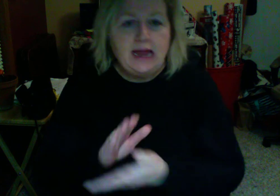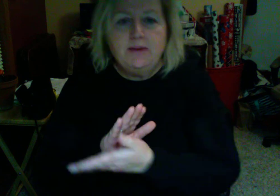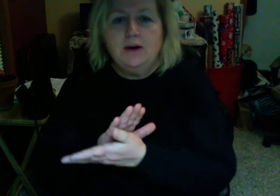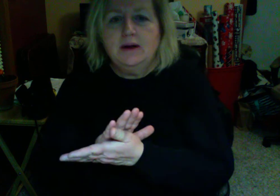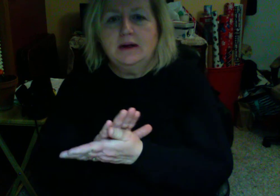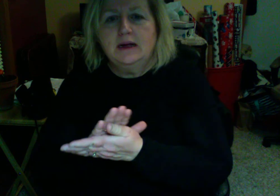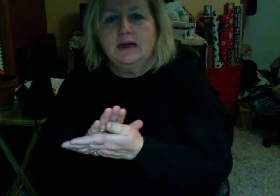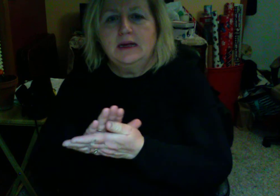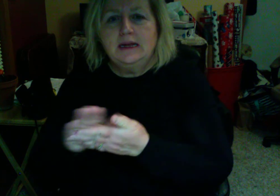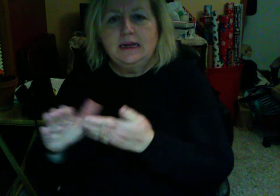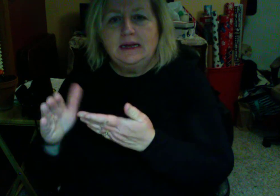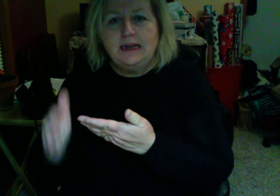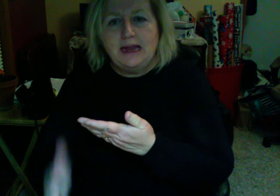Neighbor, neighbor,